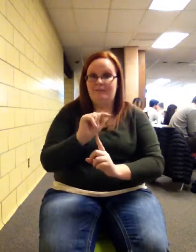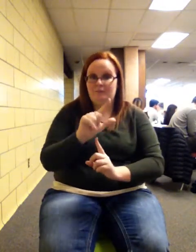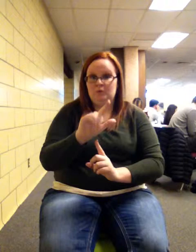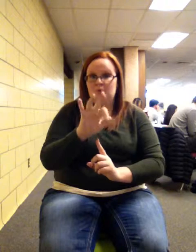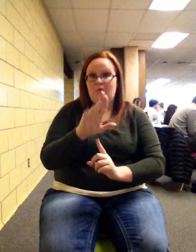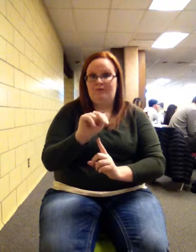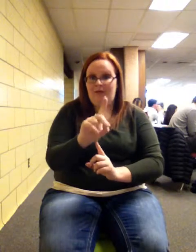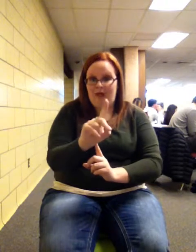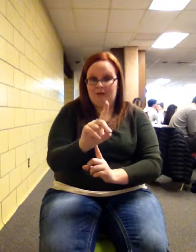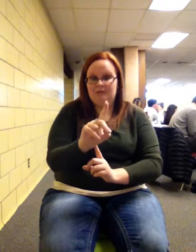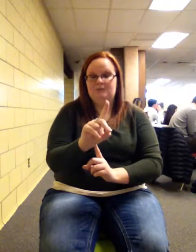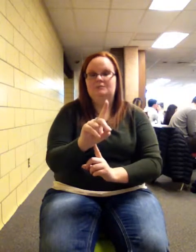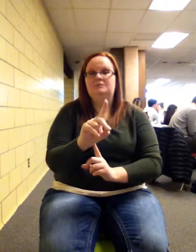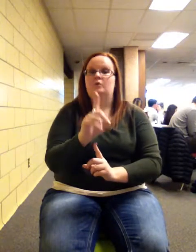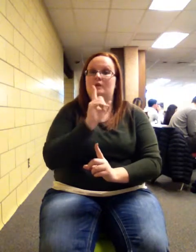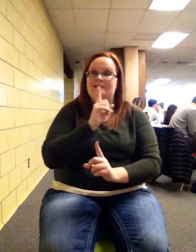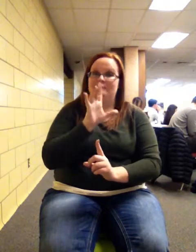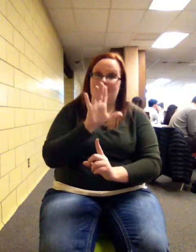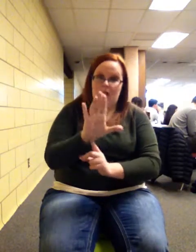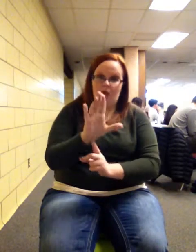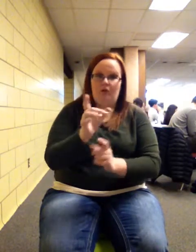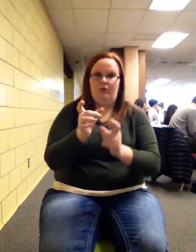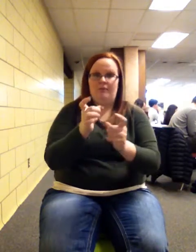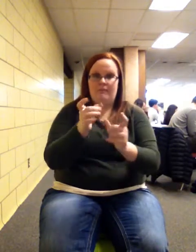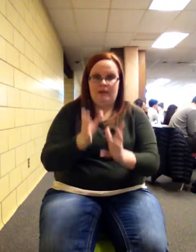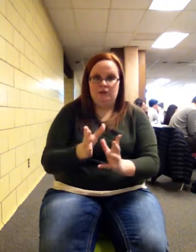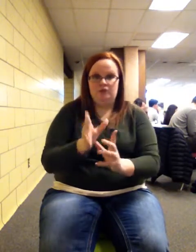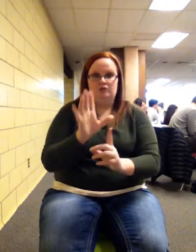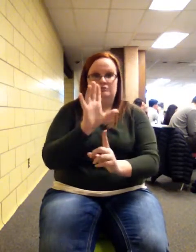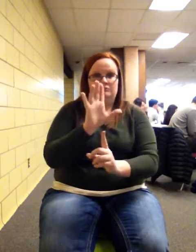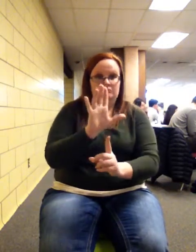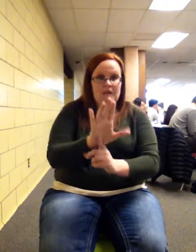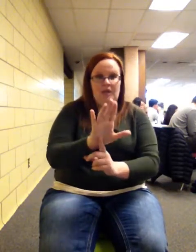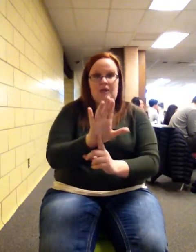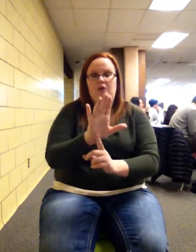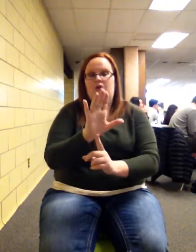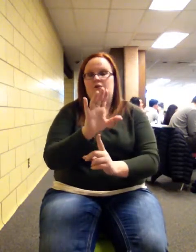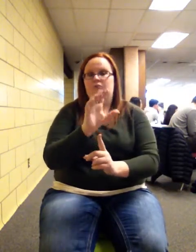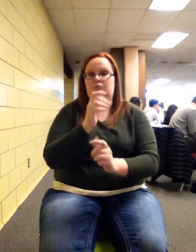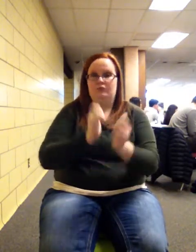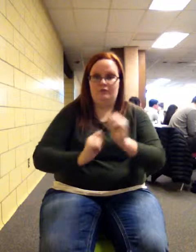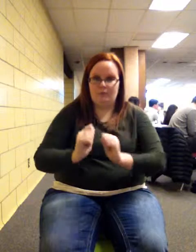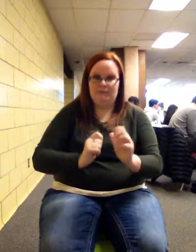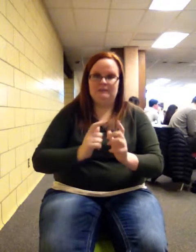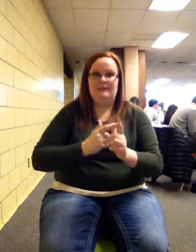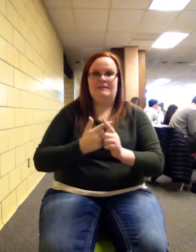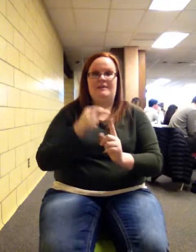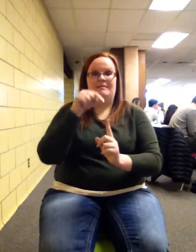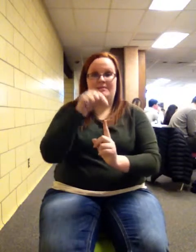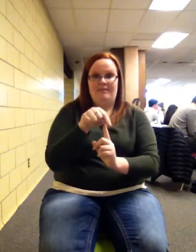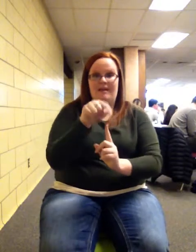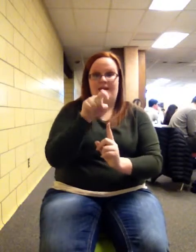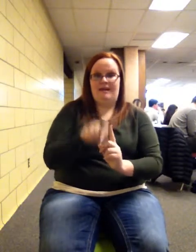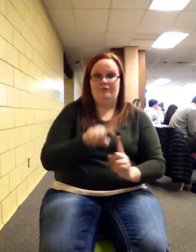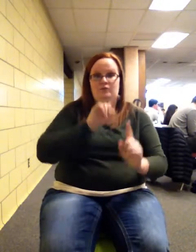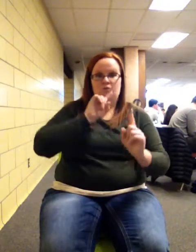fund manager has invested in. And then the mutual fund manager has to report then to the savers. So